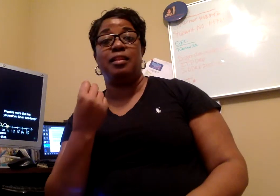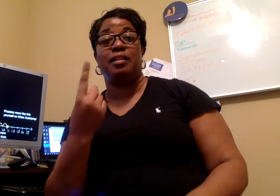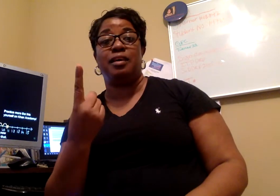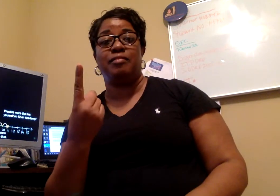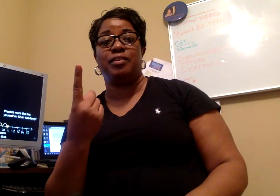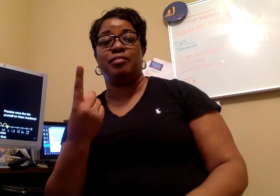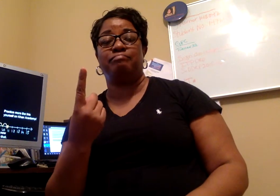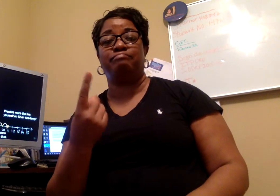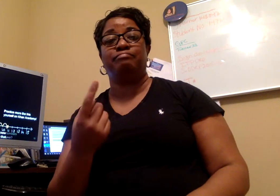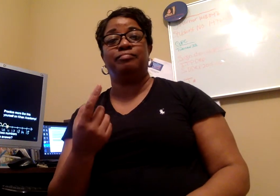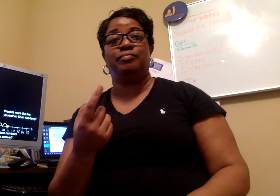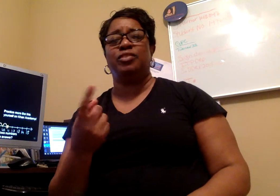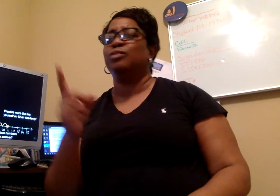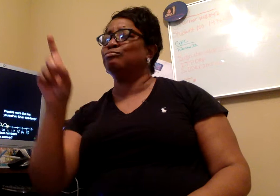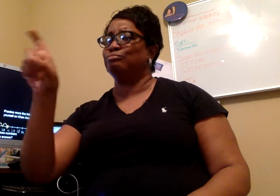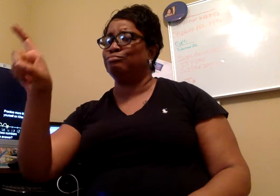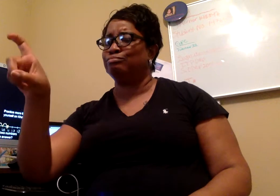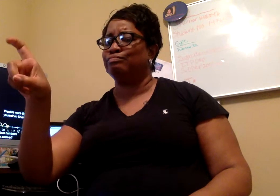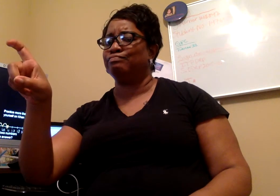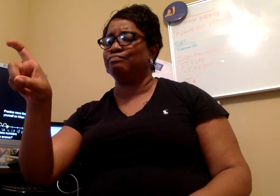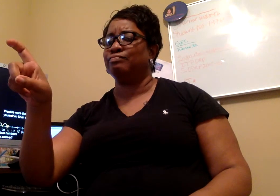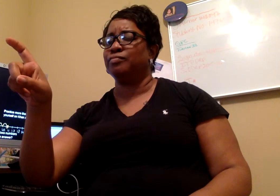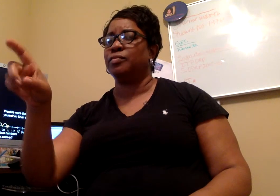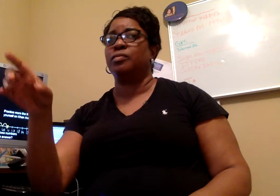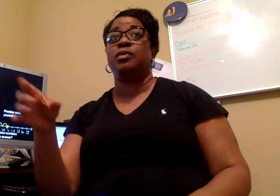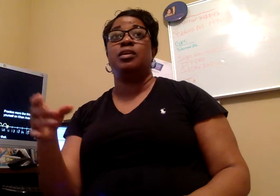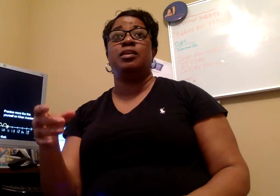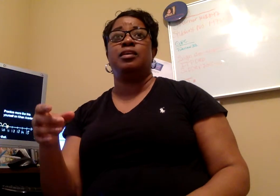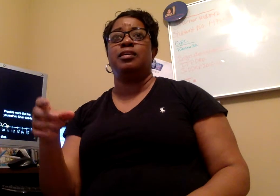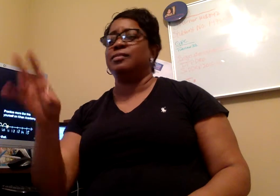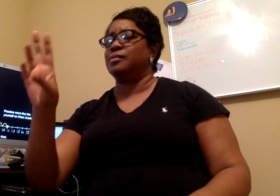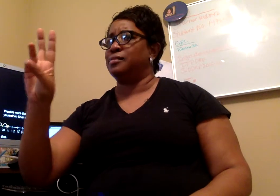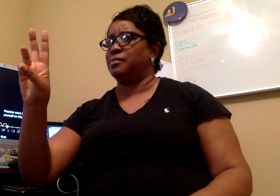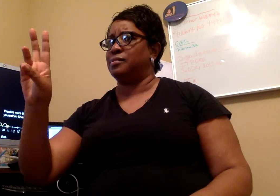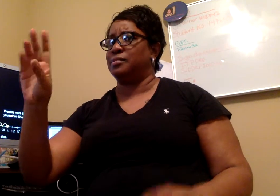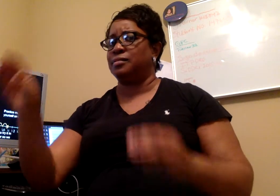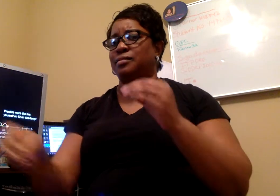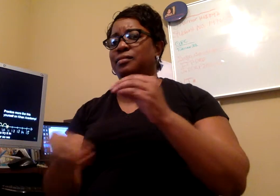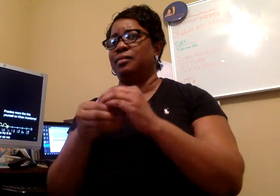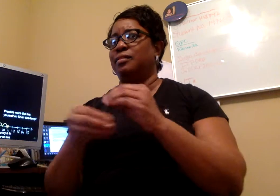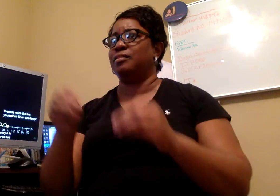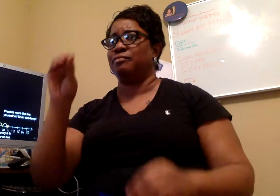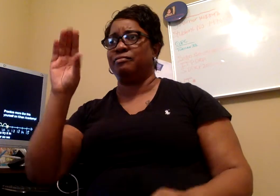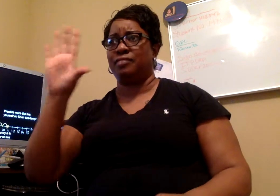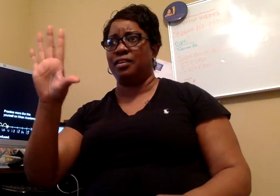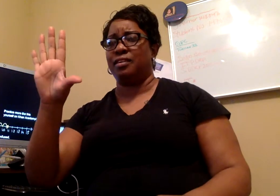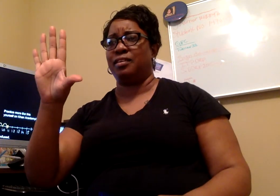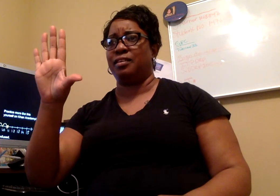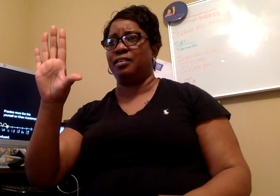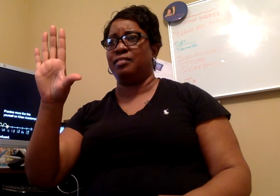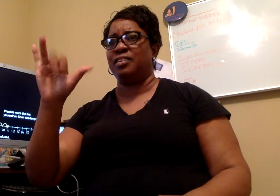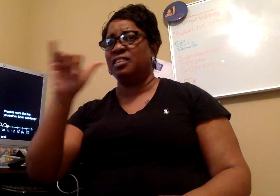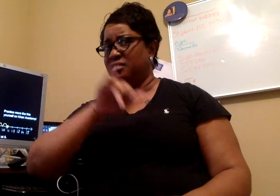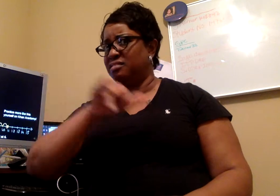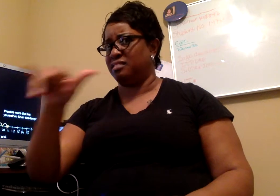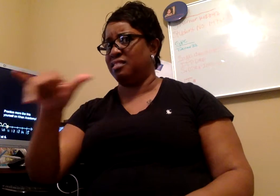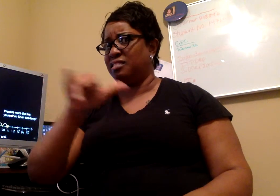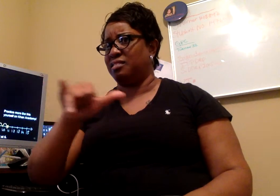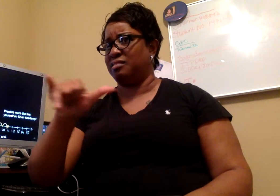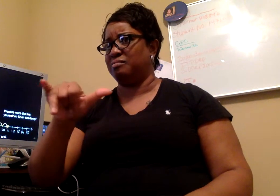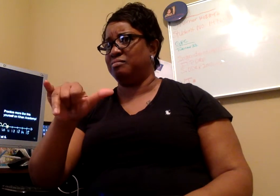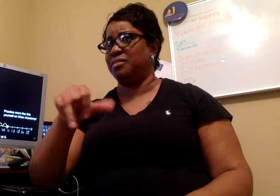Well, we're not going to see that. Can you switch the two numbers and get the same answer? Well, let's try that. I'm going to try it in a different color so we don't get all confused. So let's start